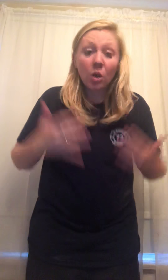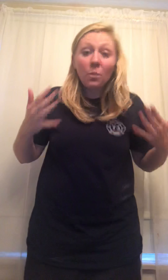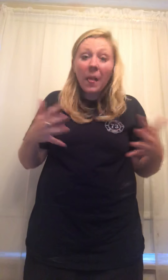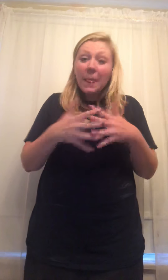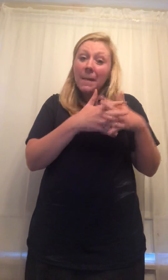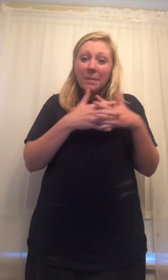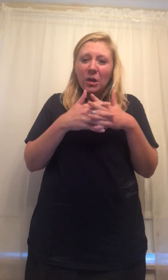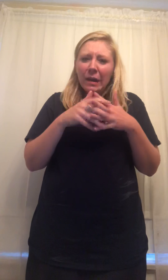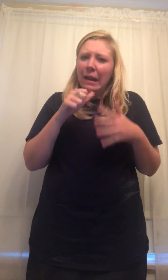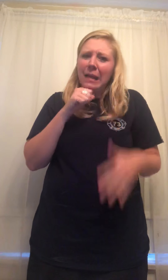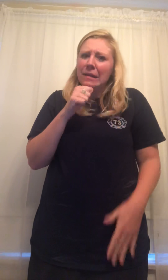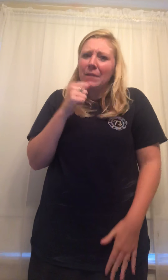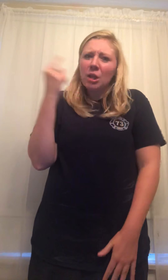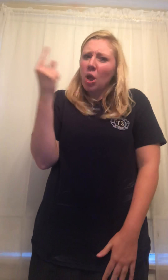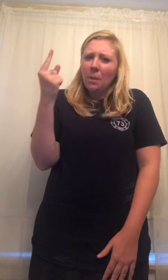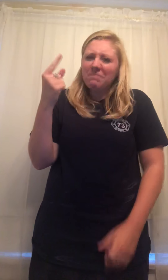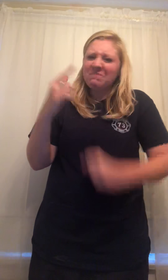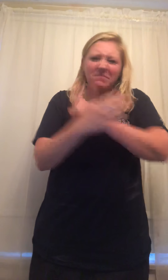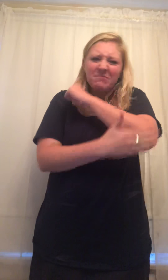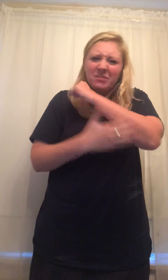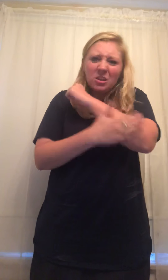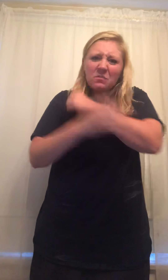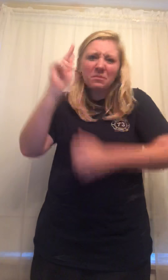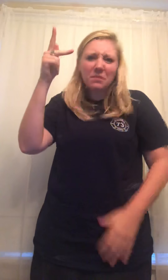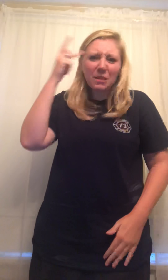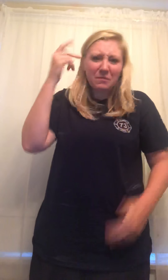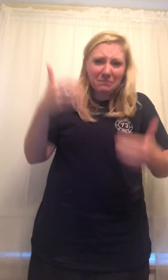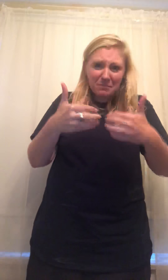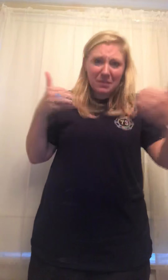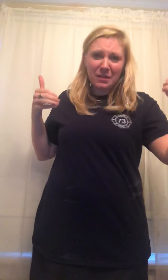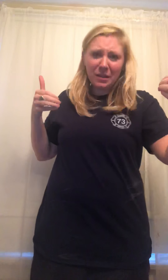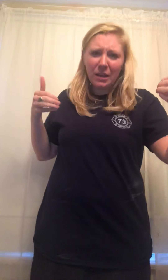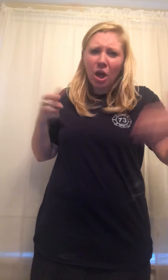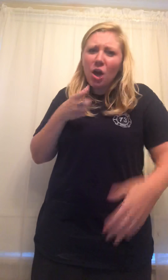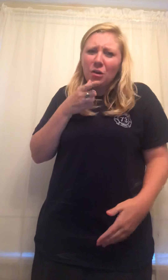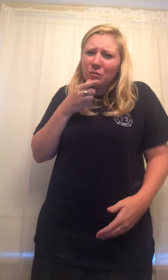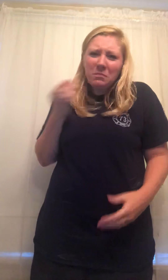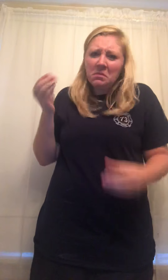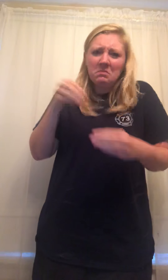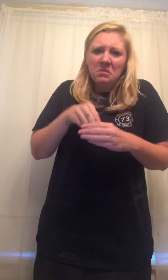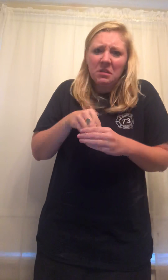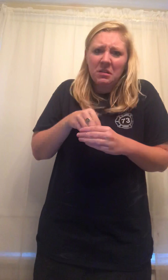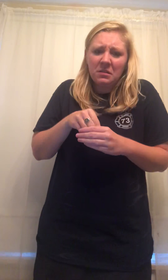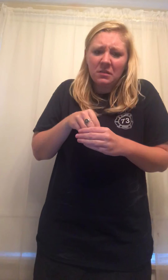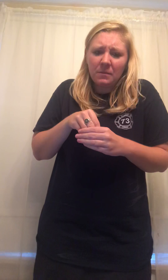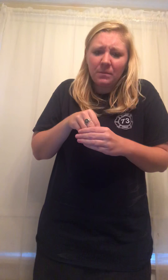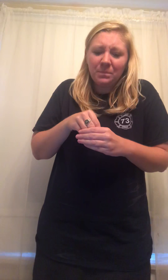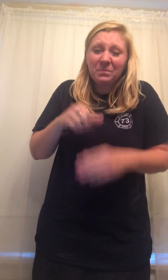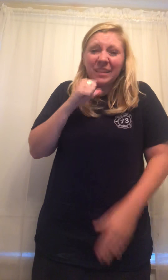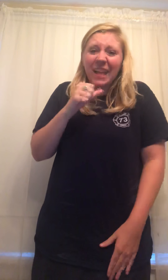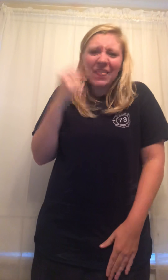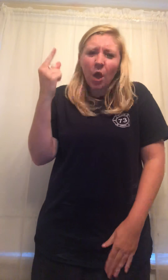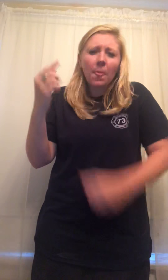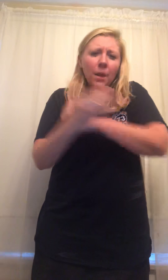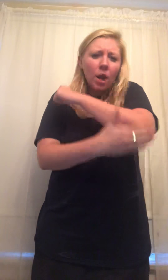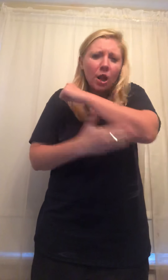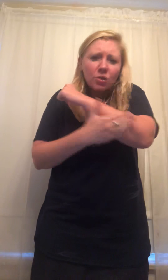isn't the only country with a major political split over the question of who comes in and under what circumstance. It's not the only country where its leaders